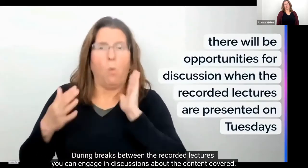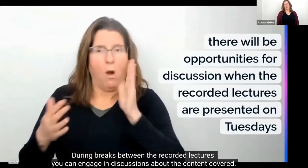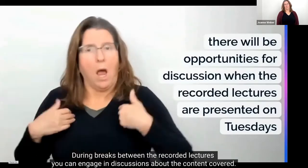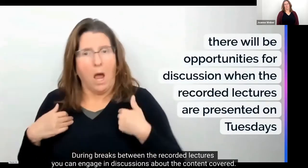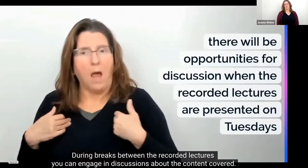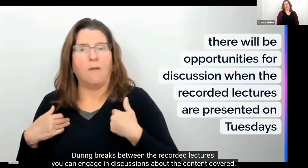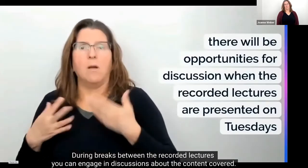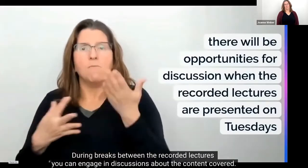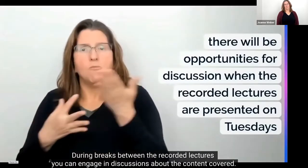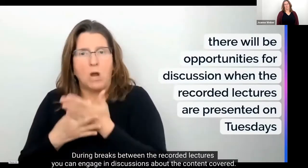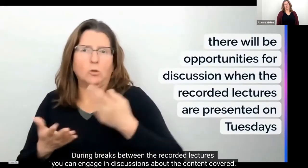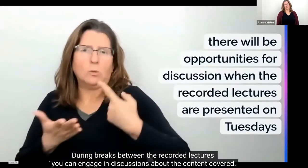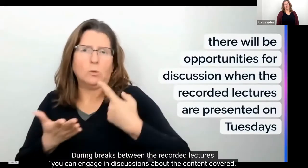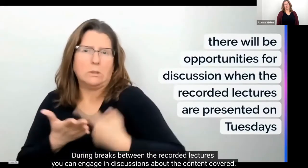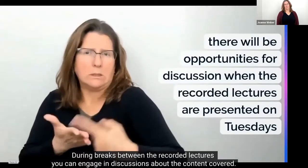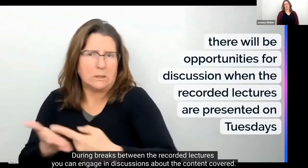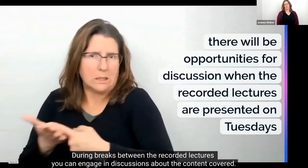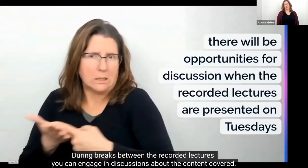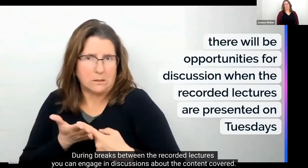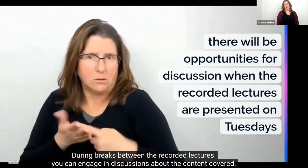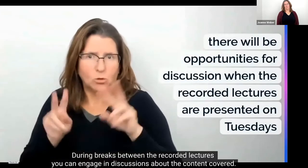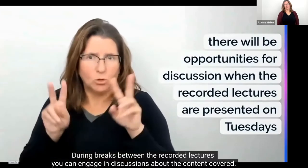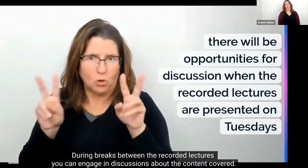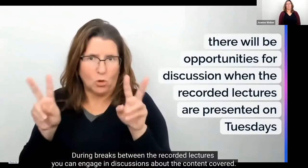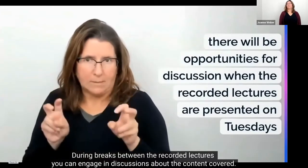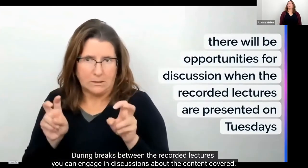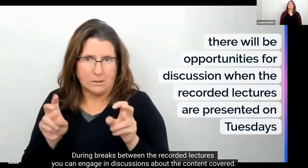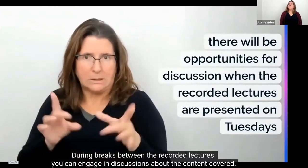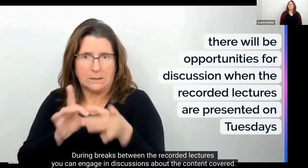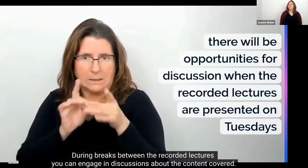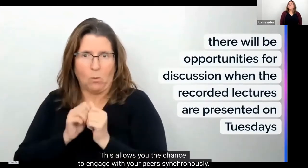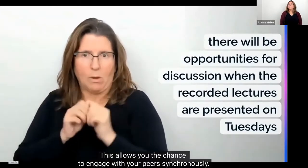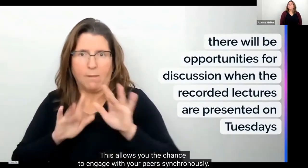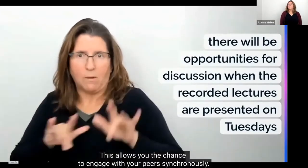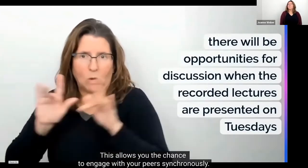recorded lectures, you can engage in discussions about the content covered.